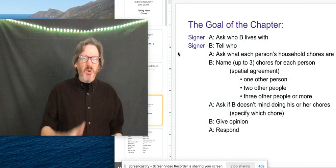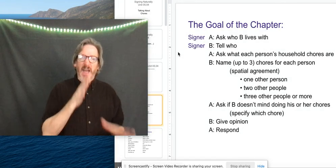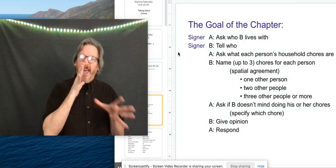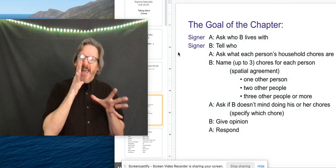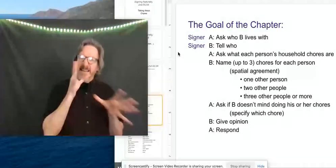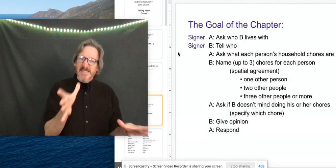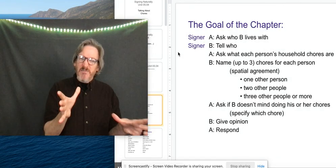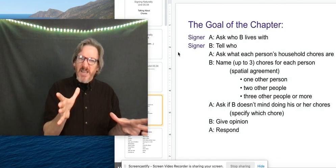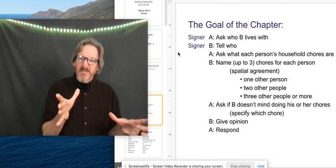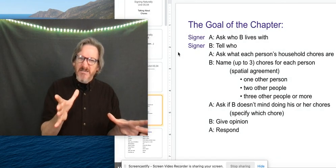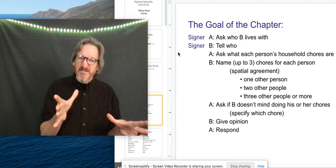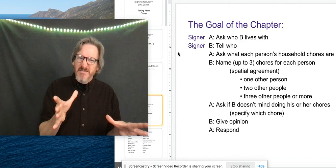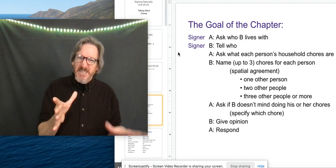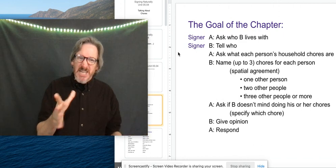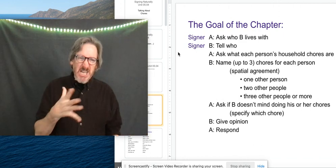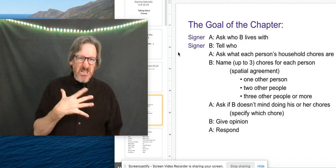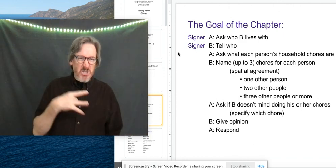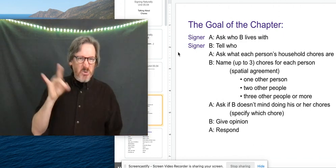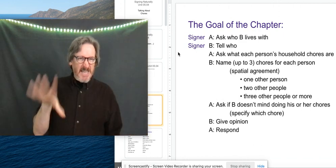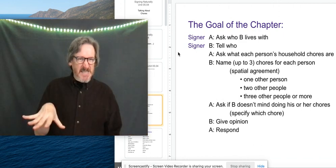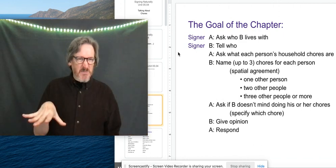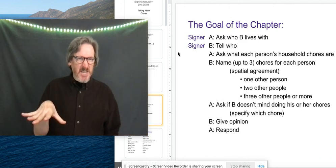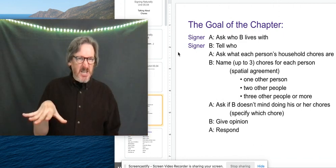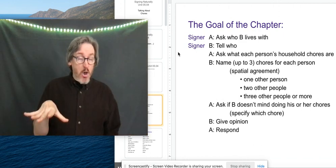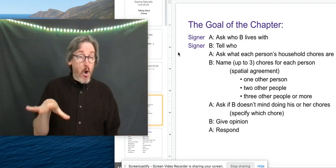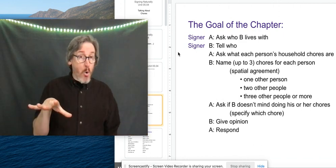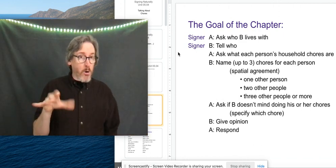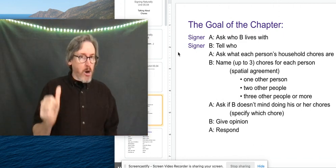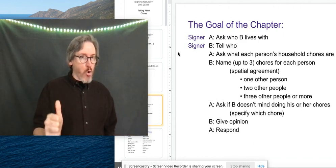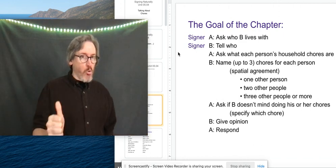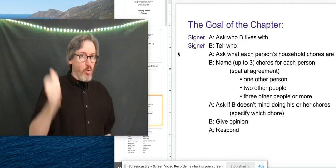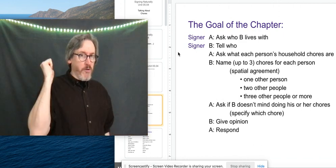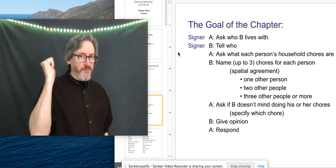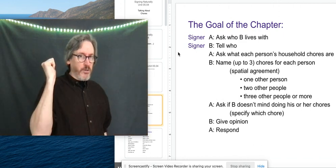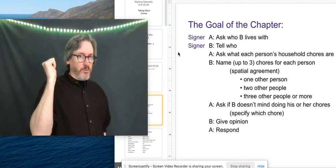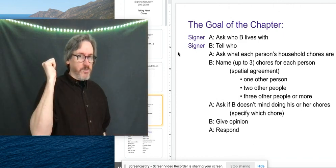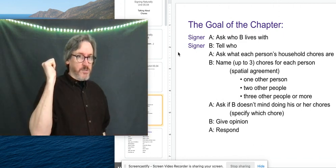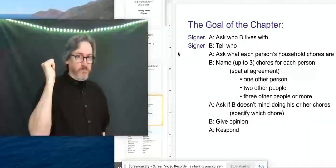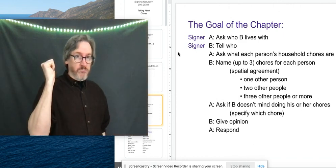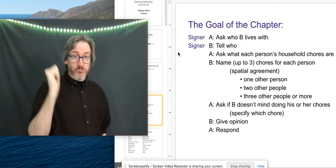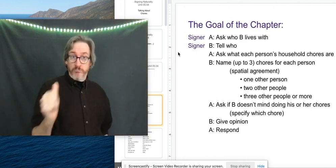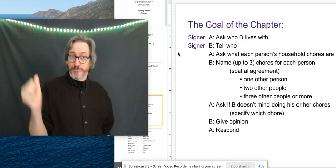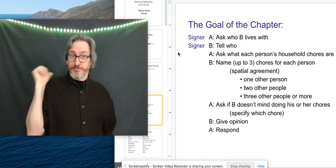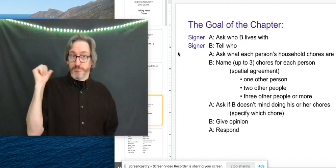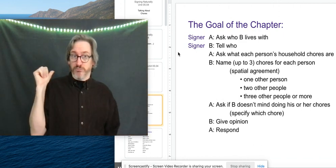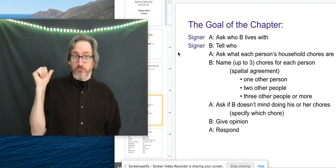If you hate something, don't like something, or refuse.